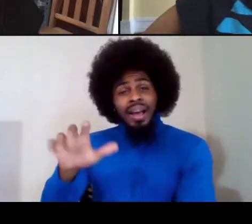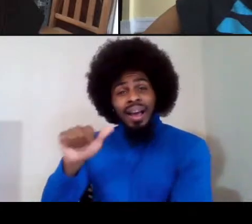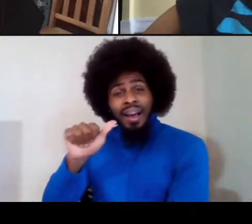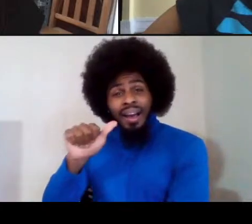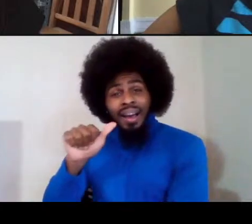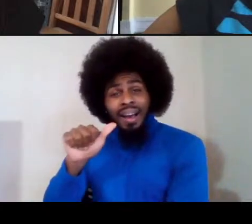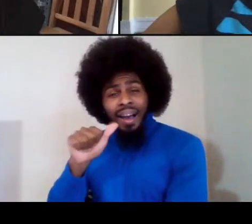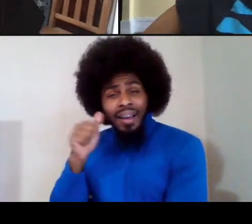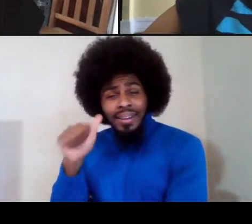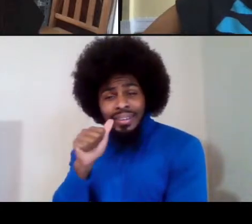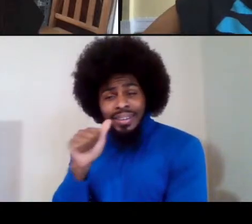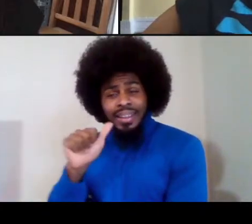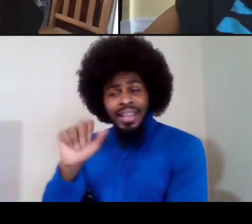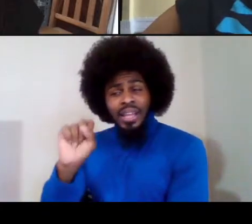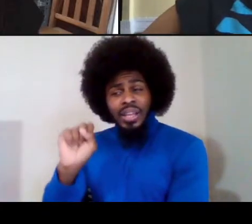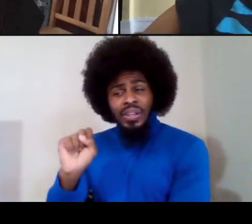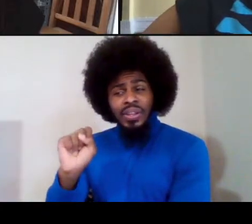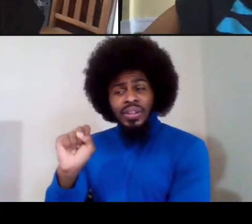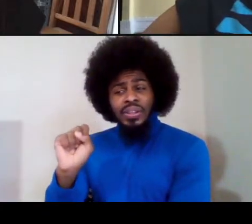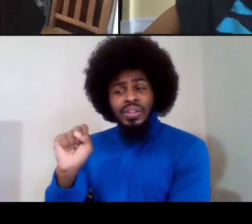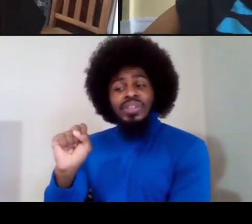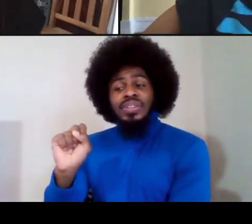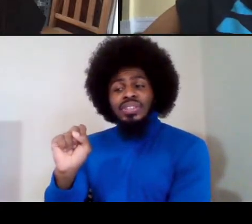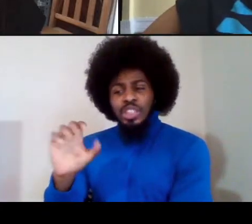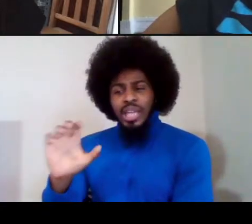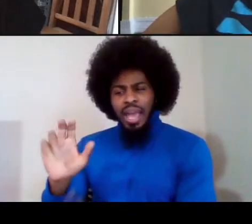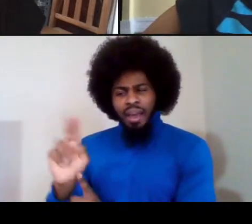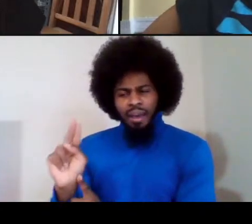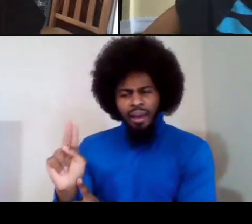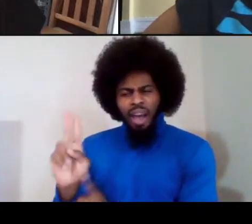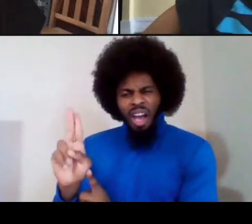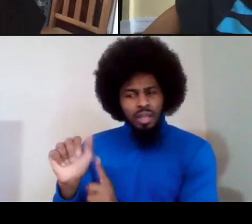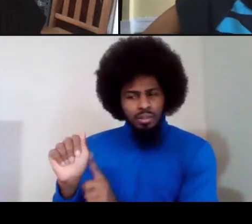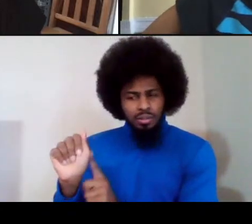y'all? Or let's say, unctie are y'all?